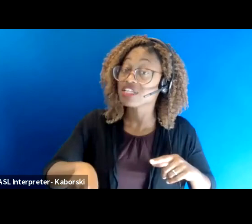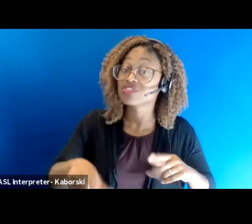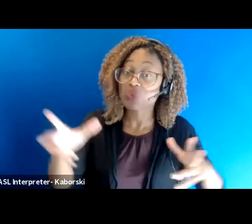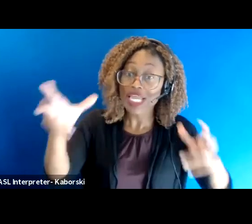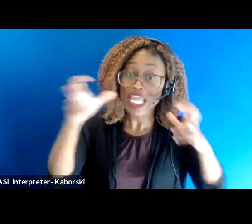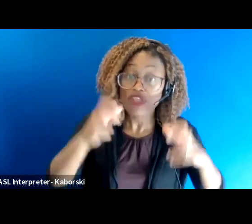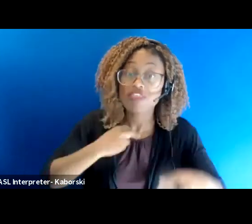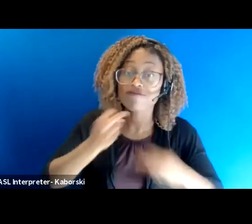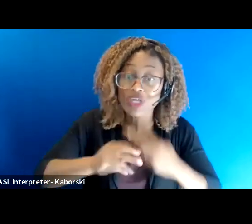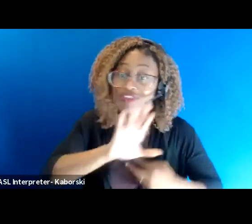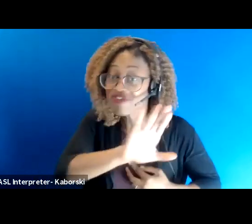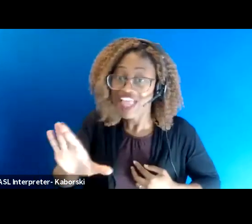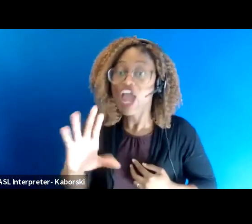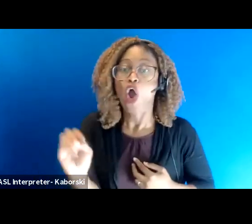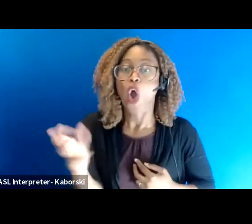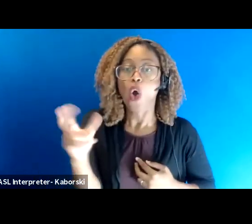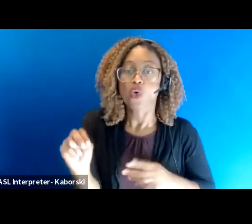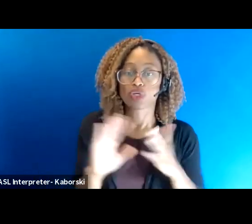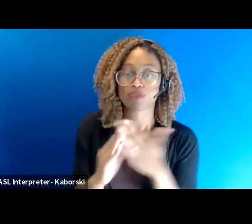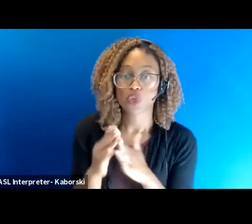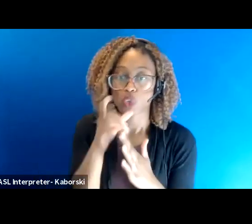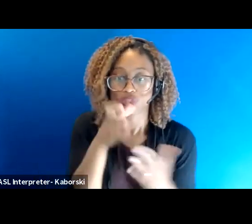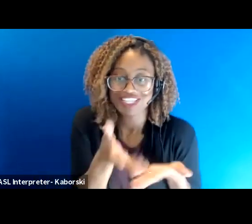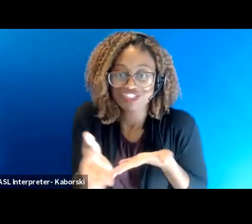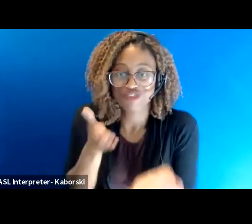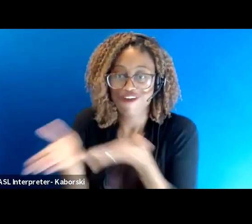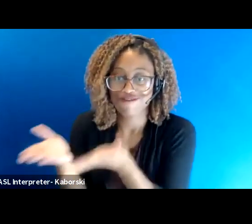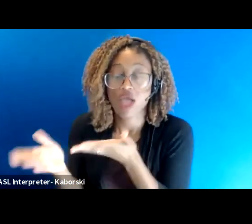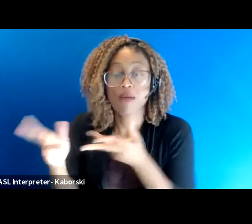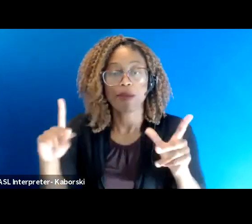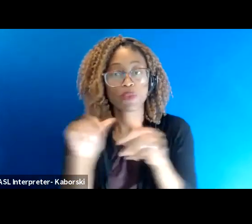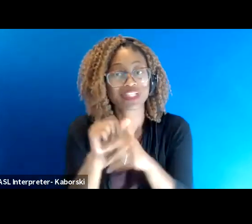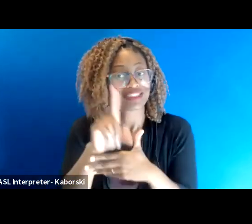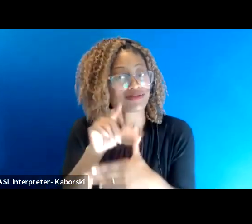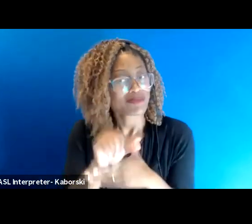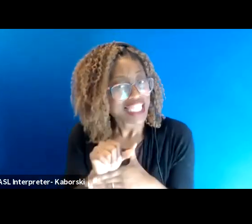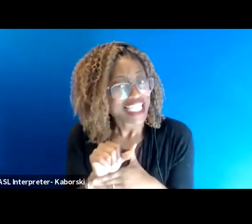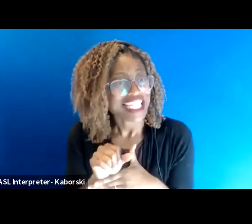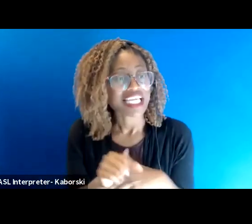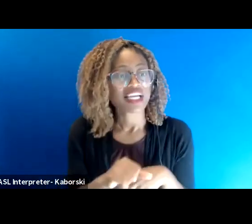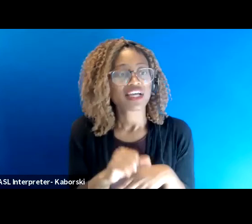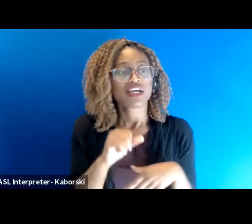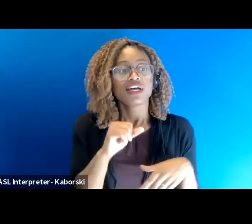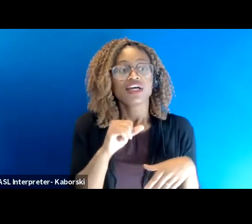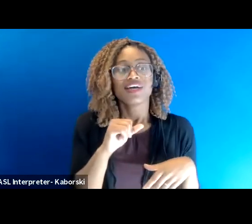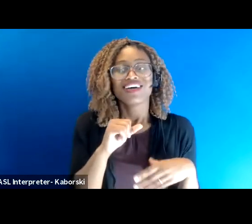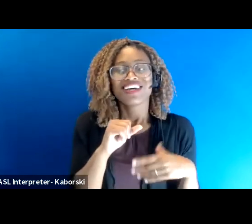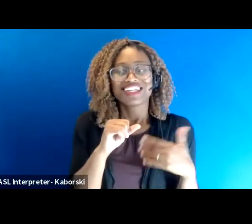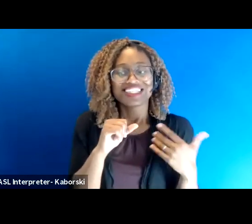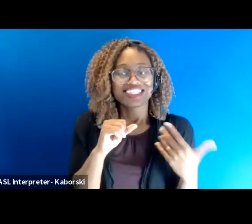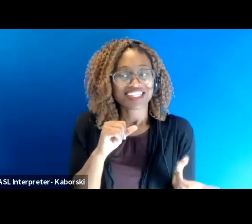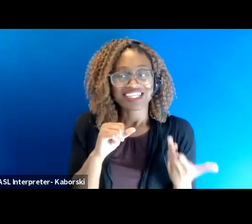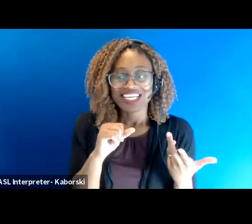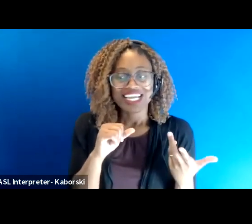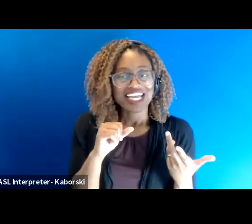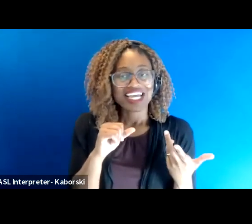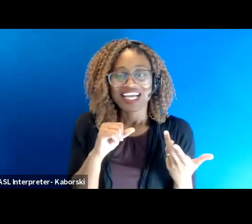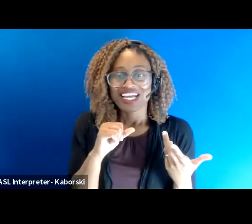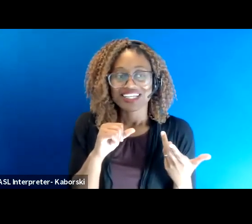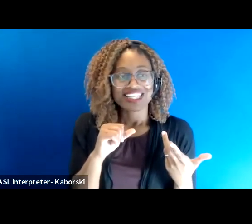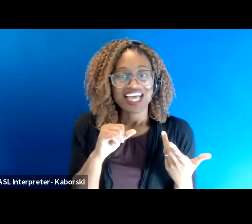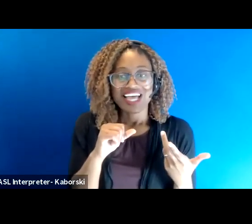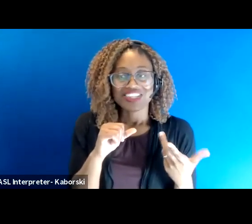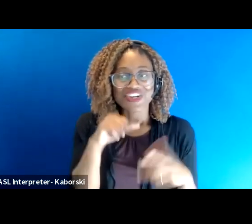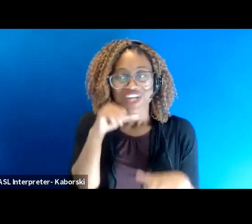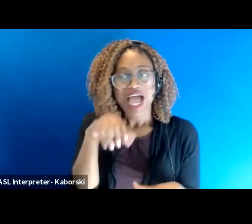that people with disabilities are not part of the training, are not part of the investment,